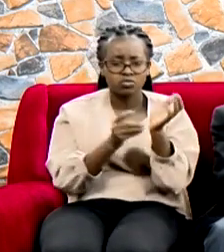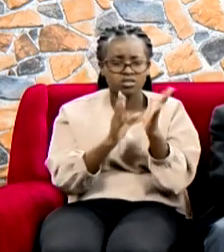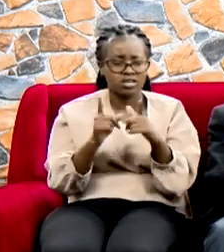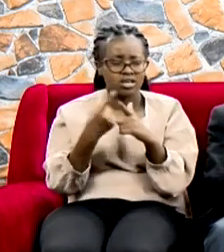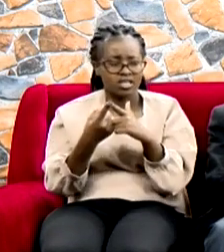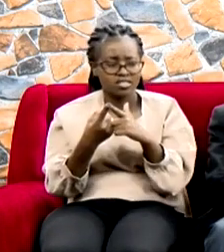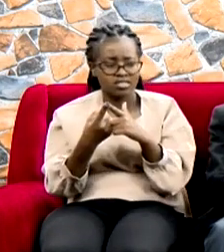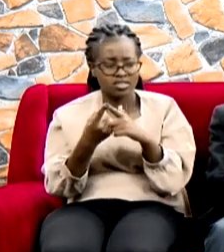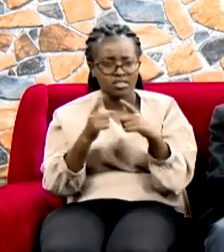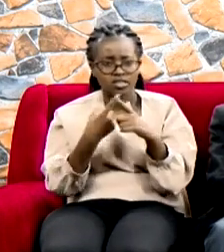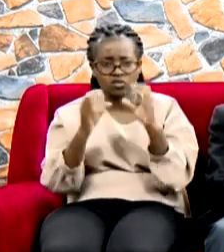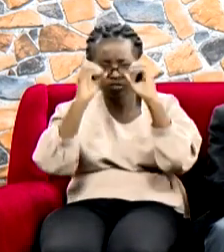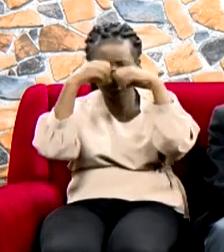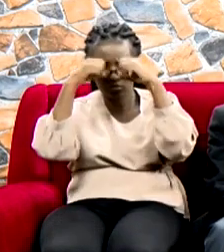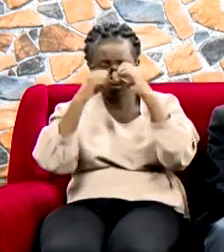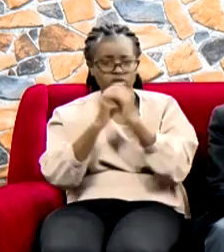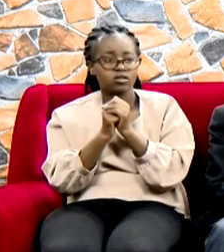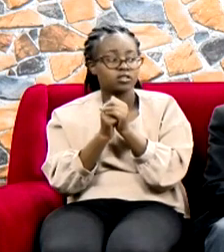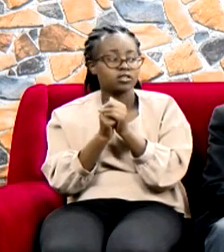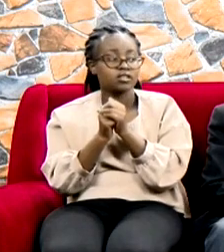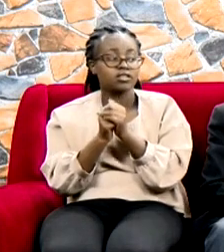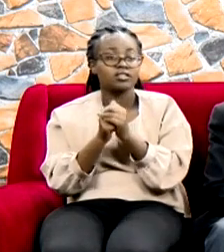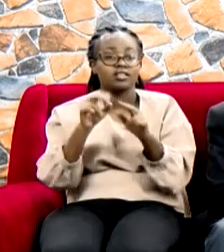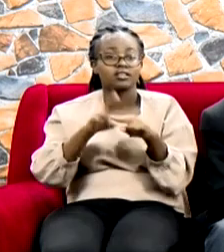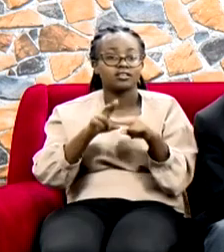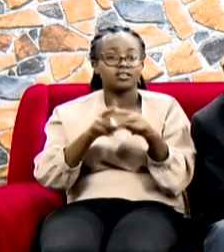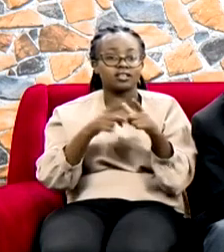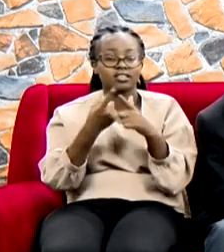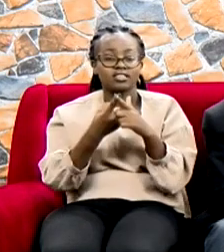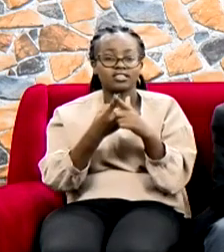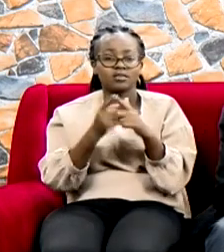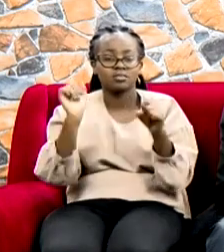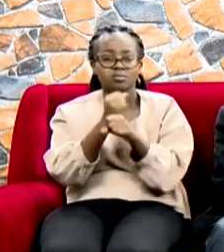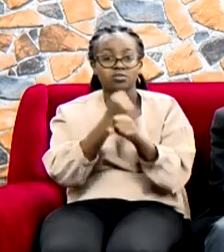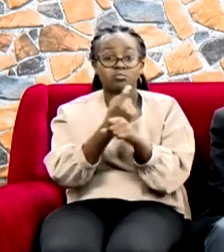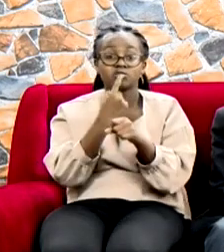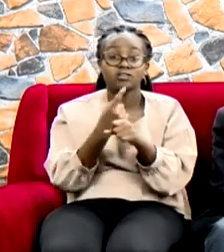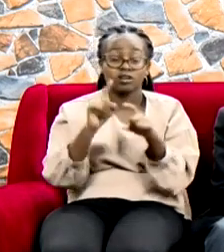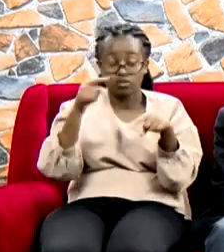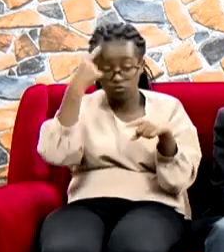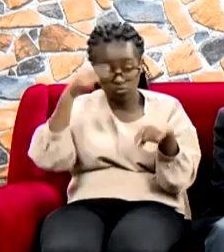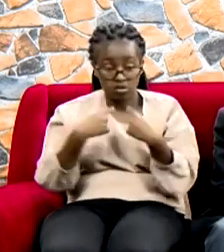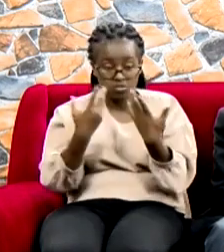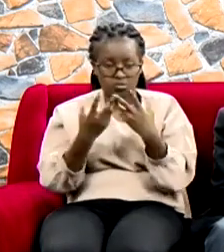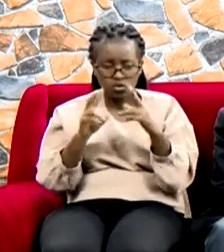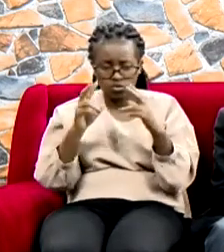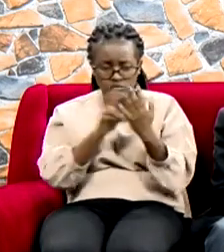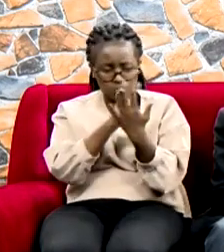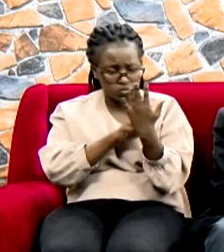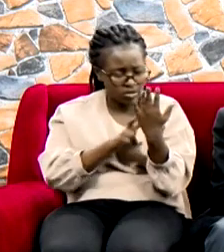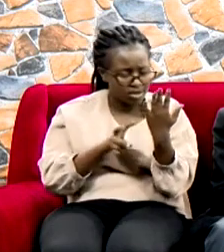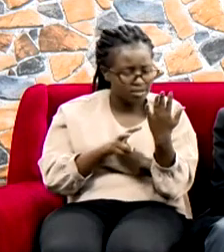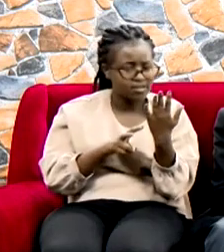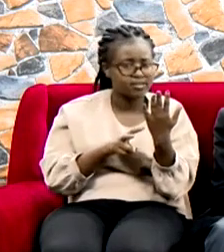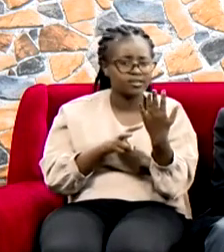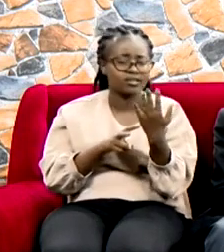doctor Googling? Well, you know, the doctor sits there, the screen is that side, so I cannot tell. For me, I'd assume like you're entering my story in